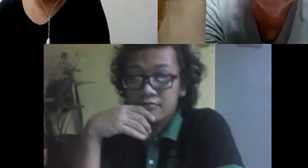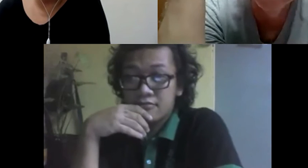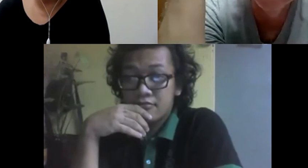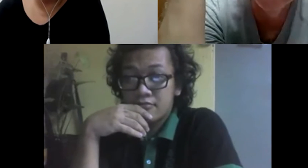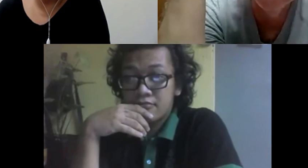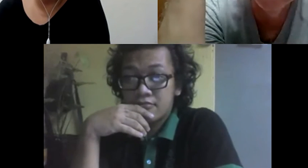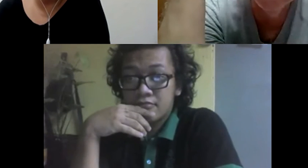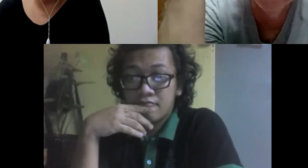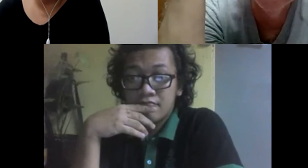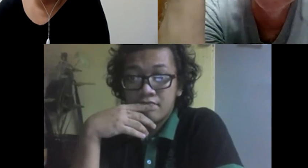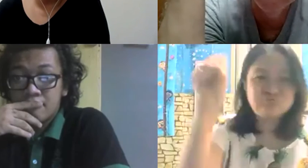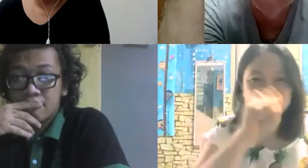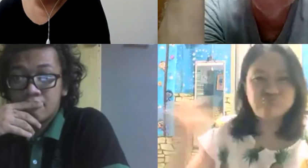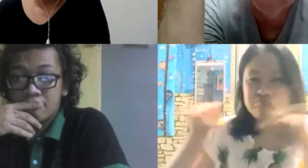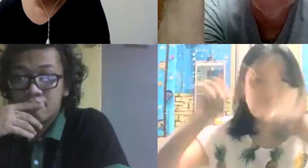Main assigning.